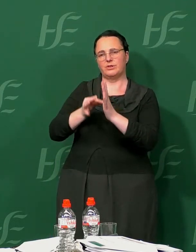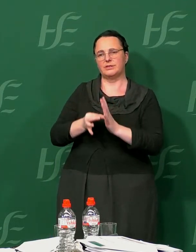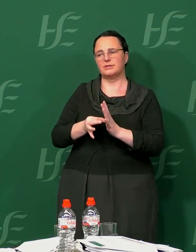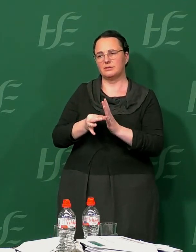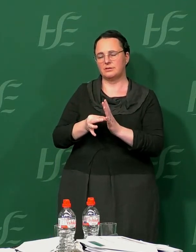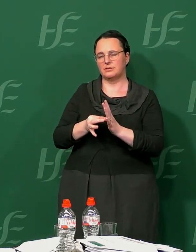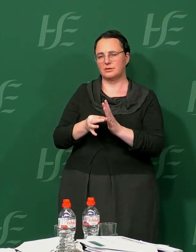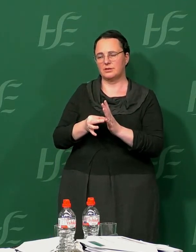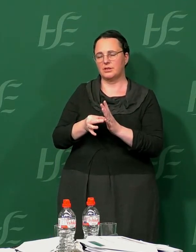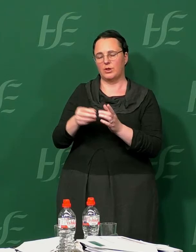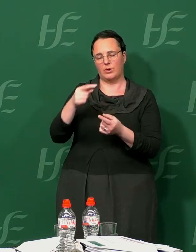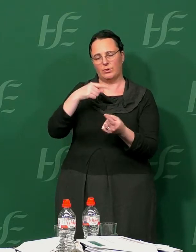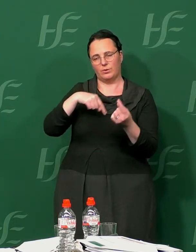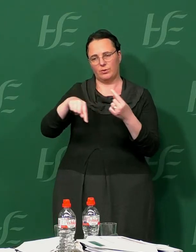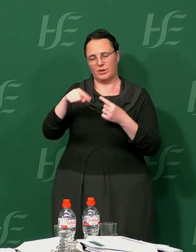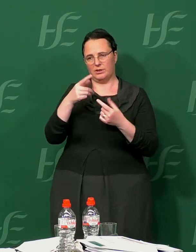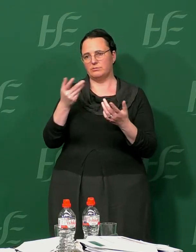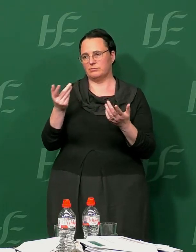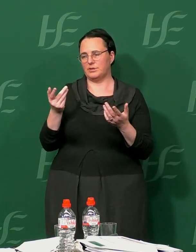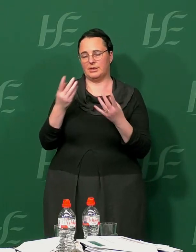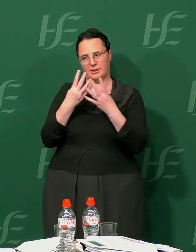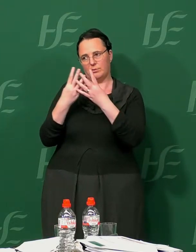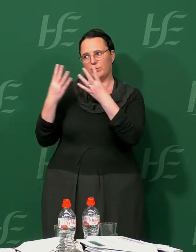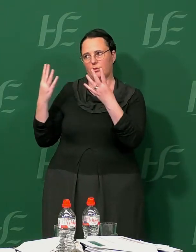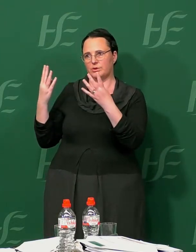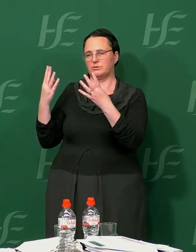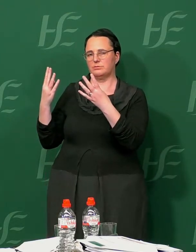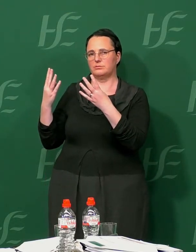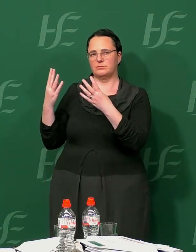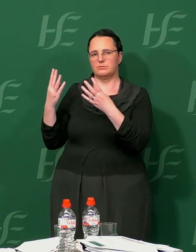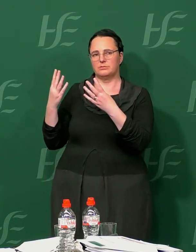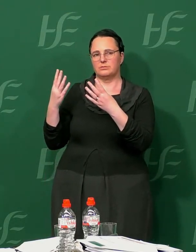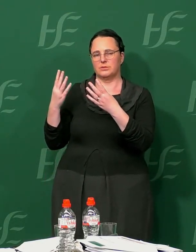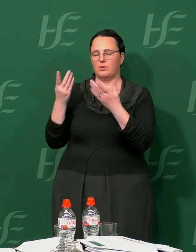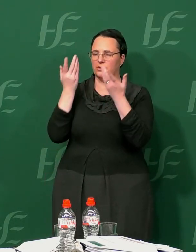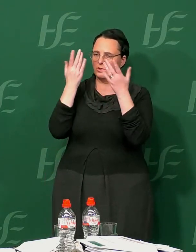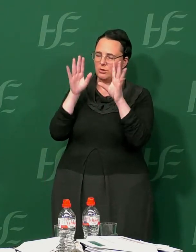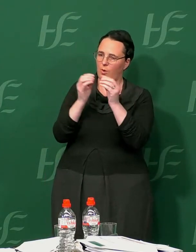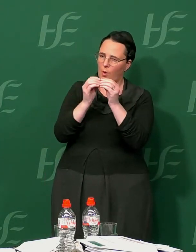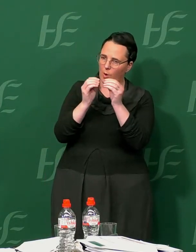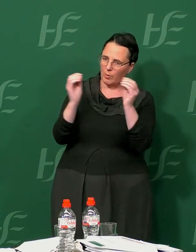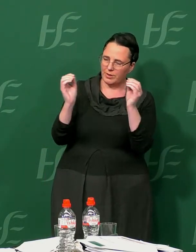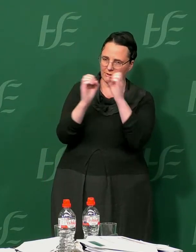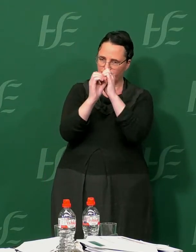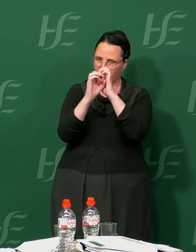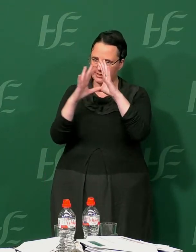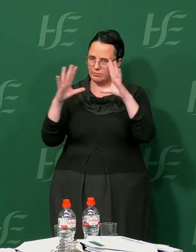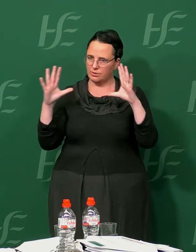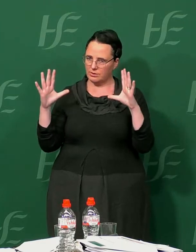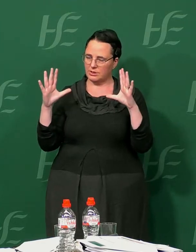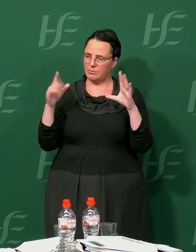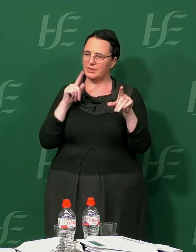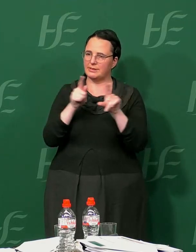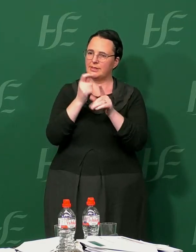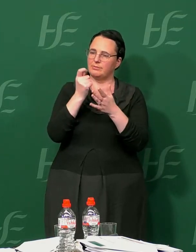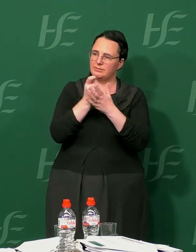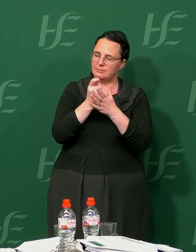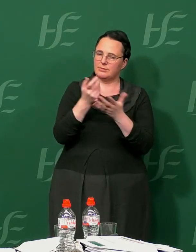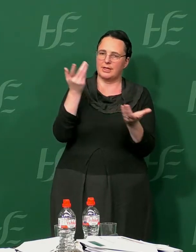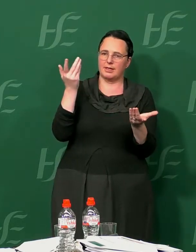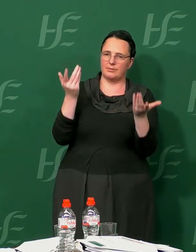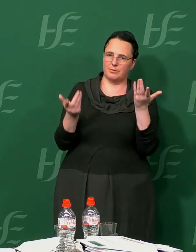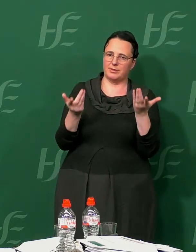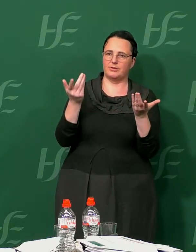Obviously, we're very keen, and our board are very keen to demonstrate openness and transparency. And we're balancing that with a few key